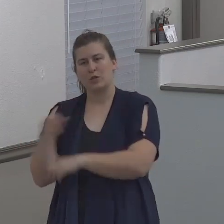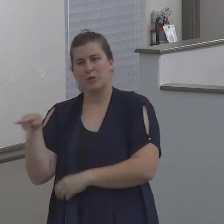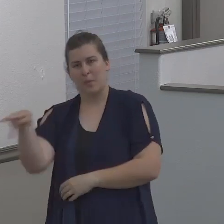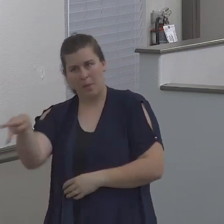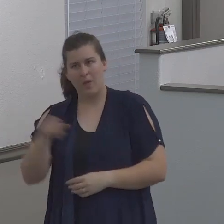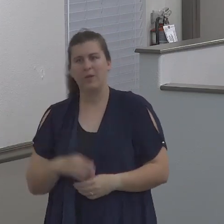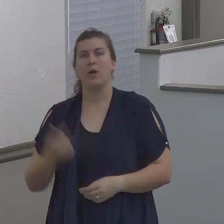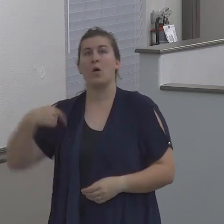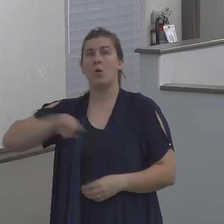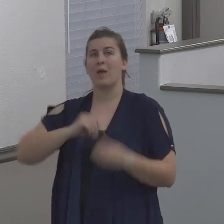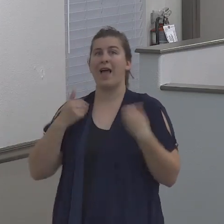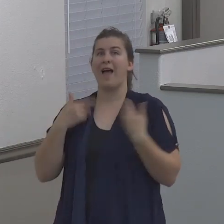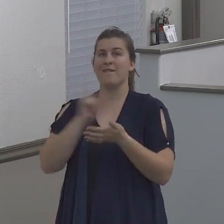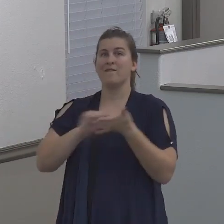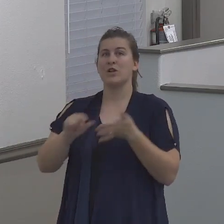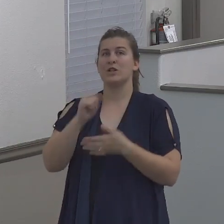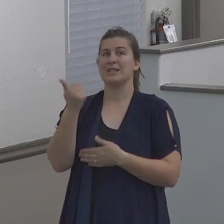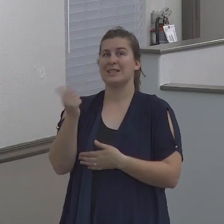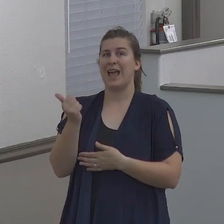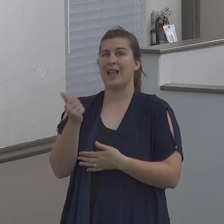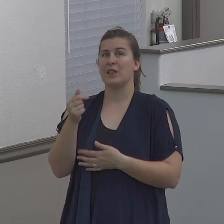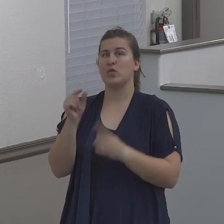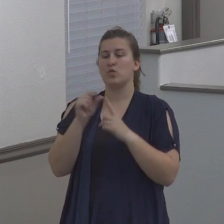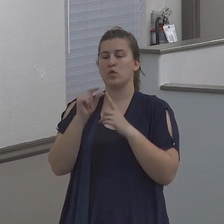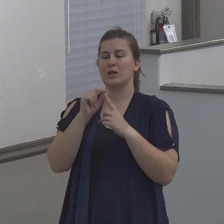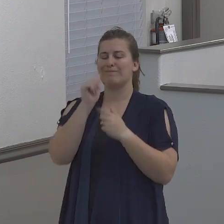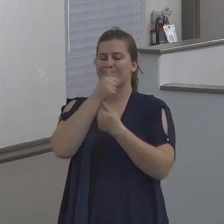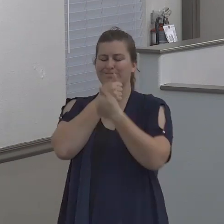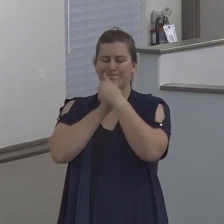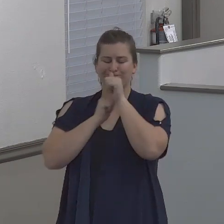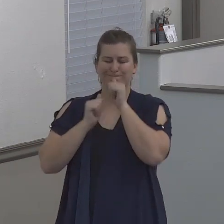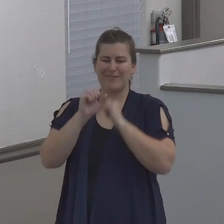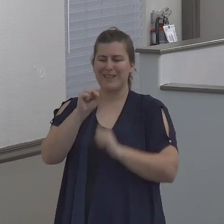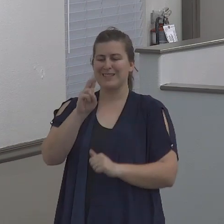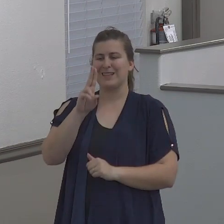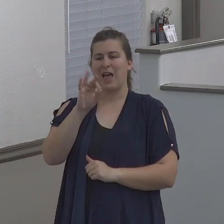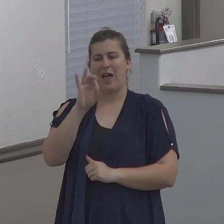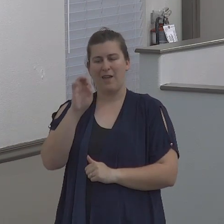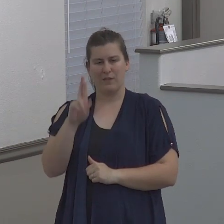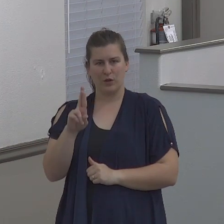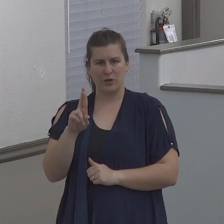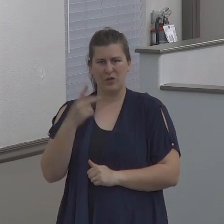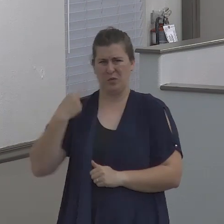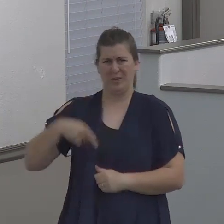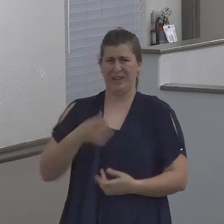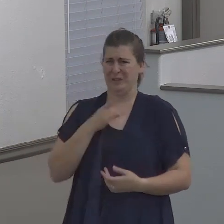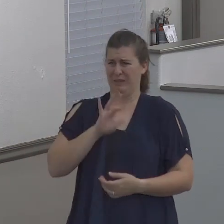he was doing, didn't he? We have in verse 10 the word suffer.